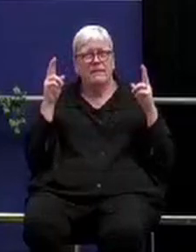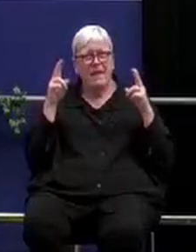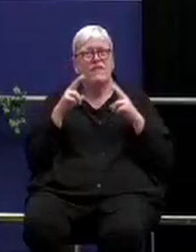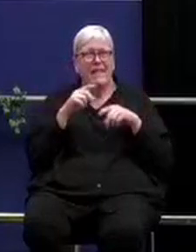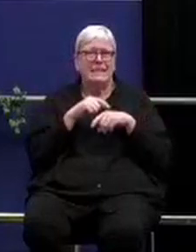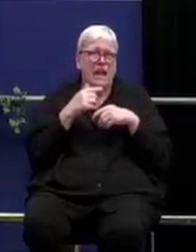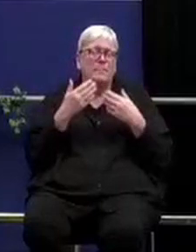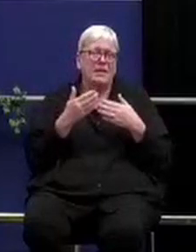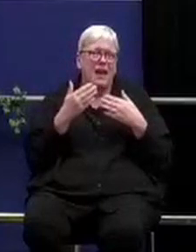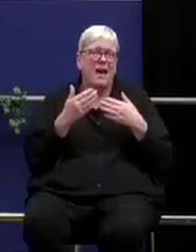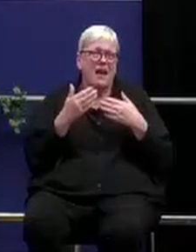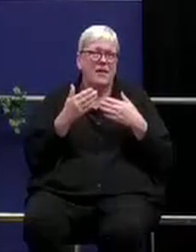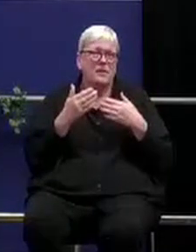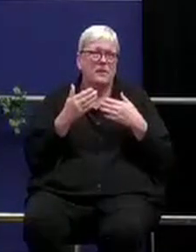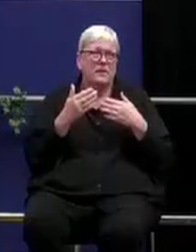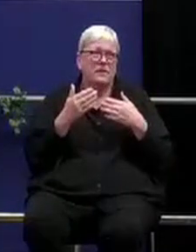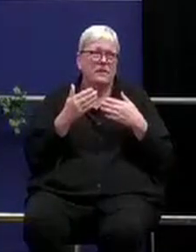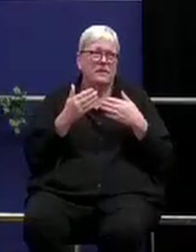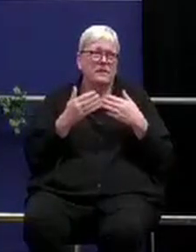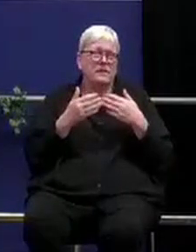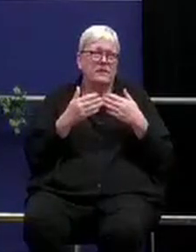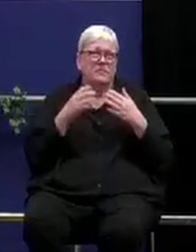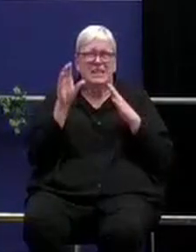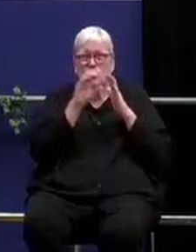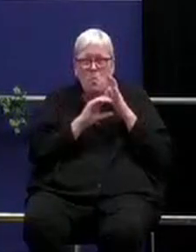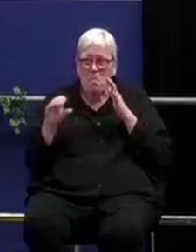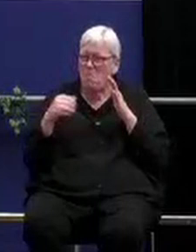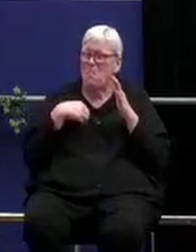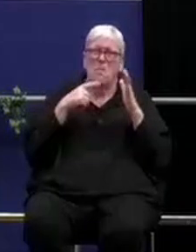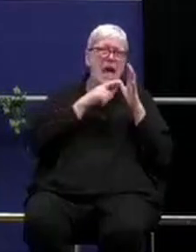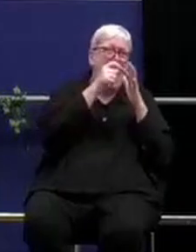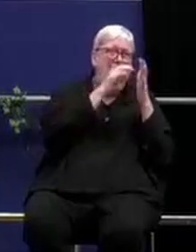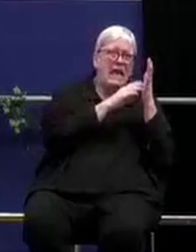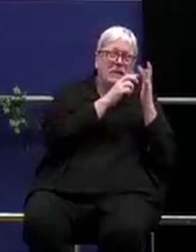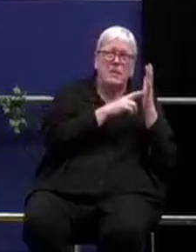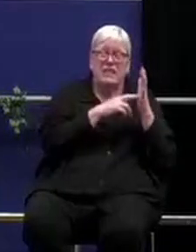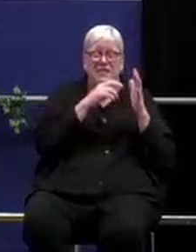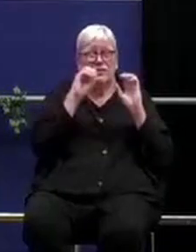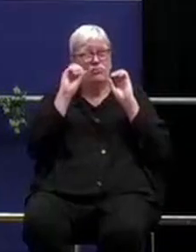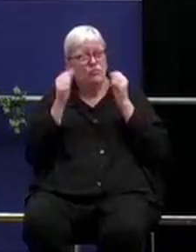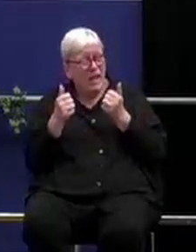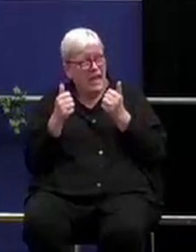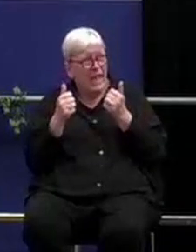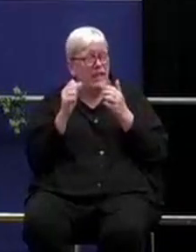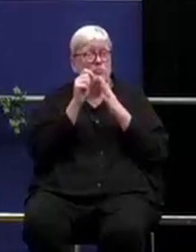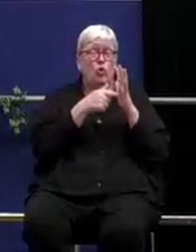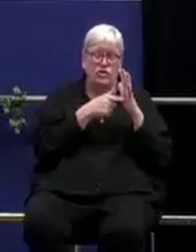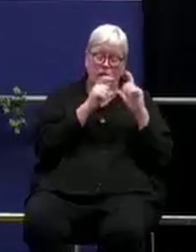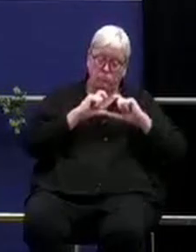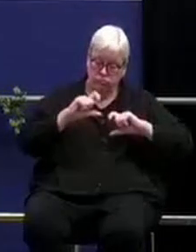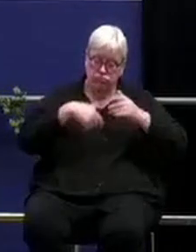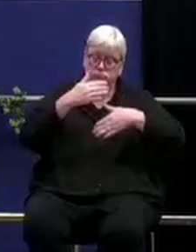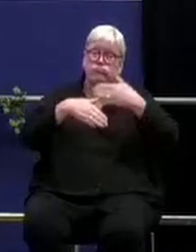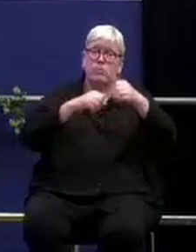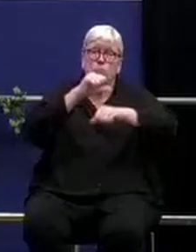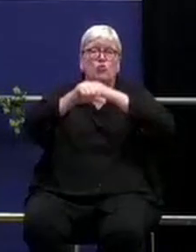now. I think I get, there's a lot more Zooms and admin that I never used to have, which are great and they push your projects forward. But sometimes